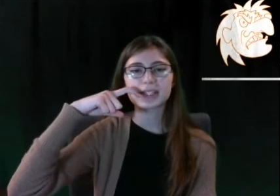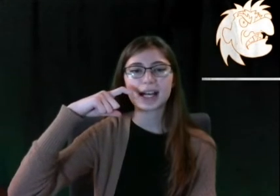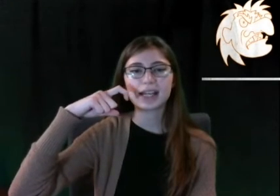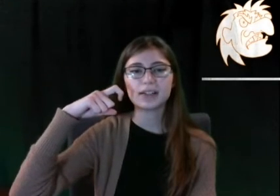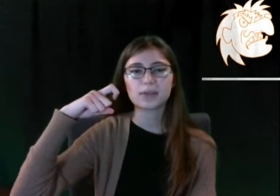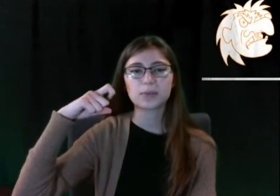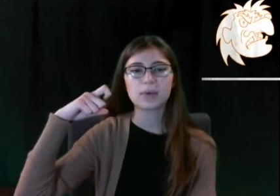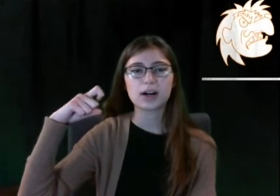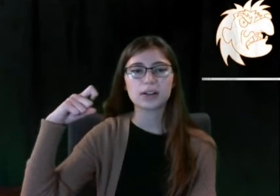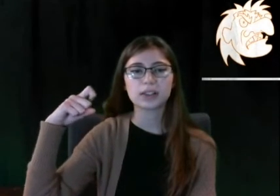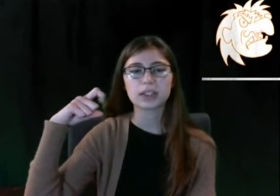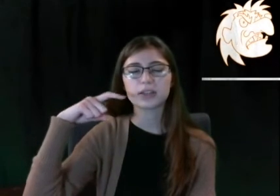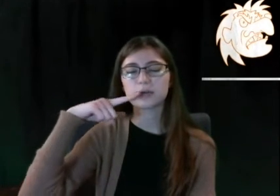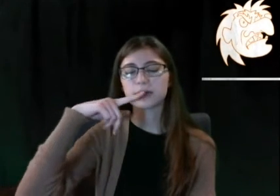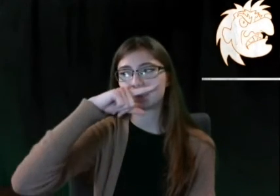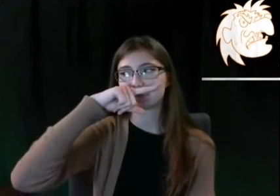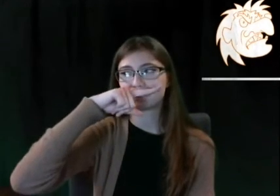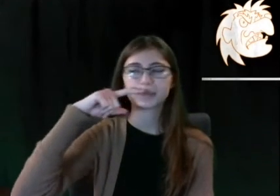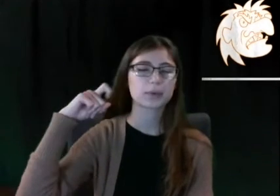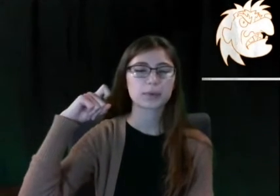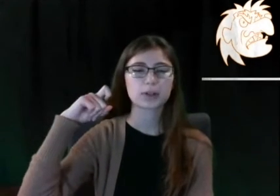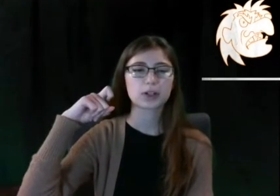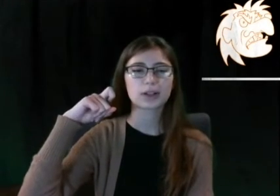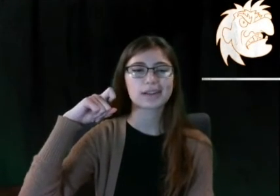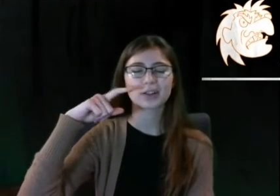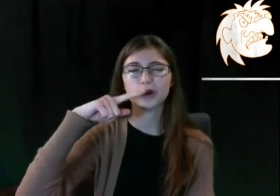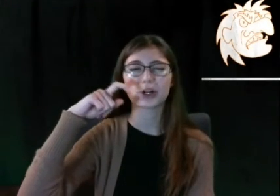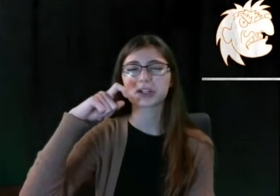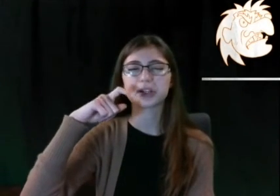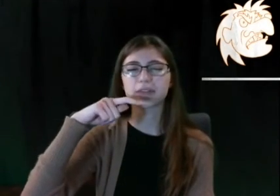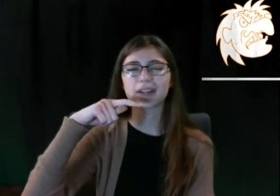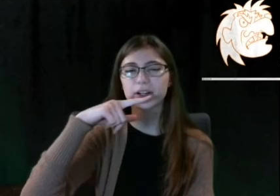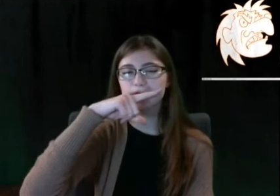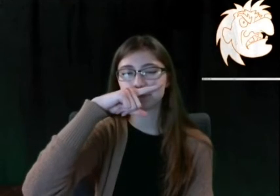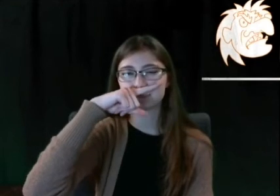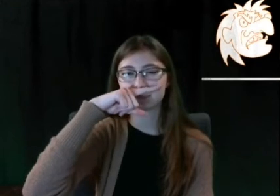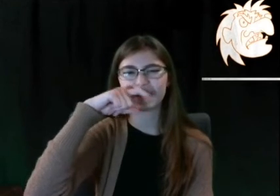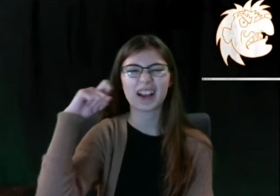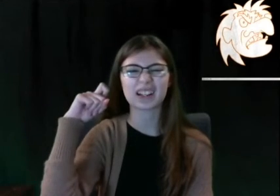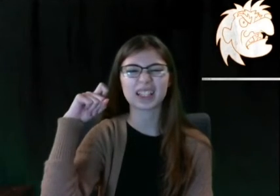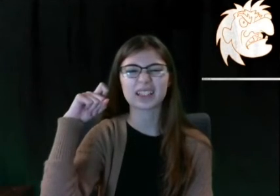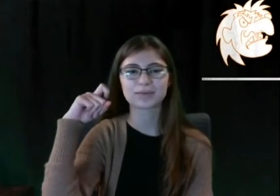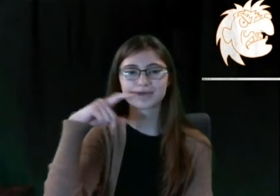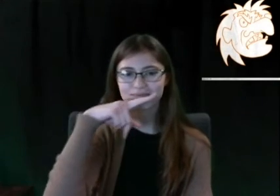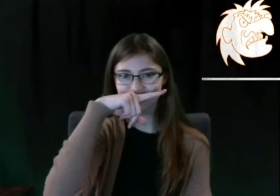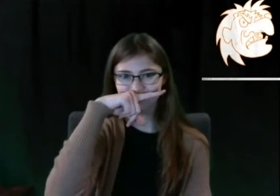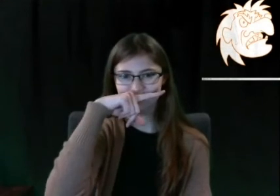side while you crook your finger. Ugly.